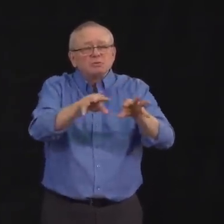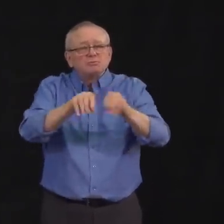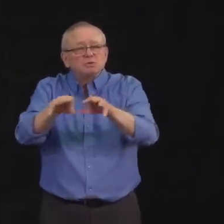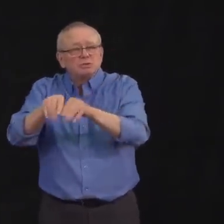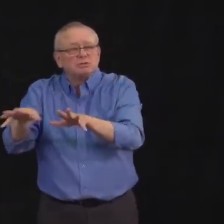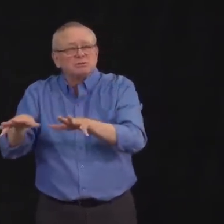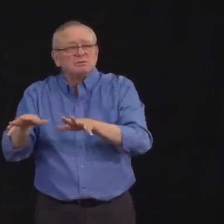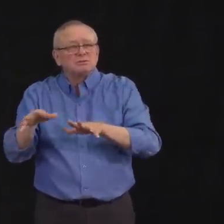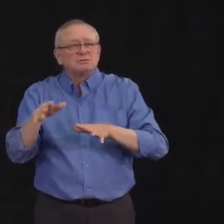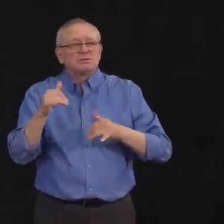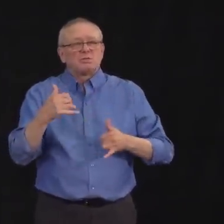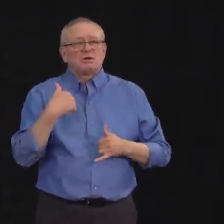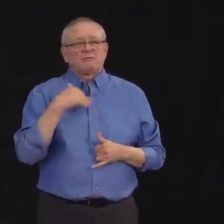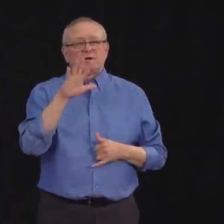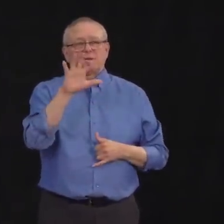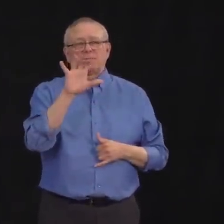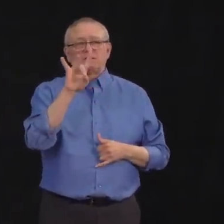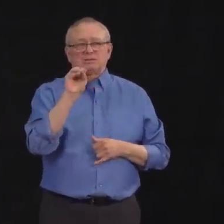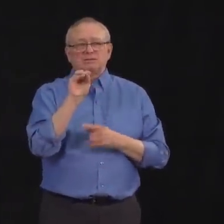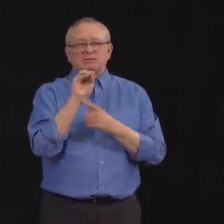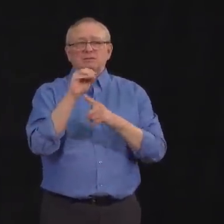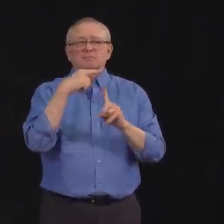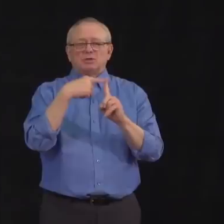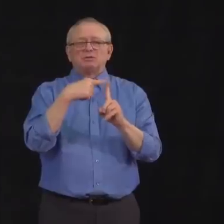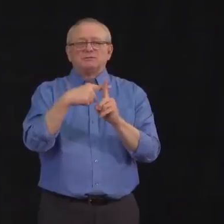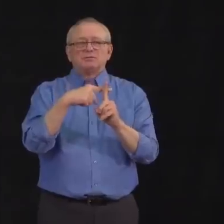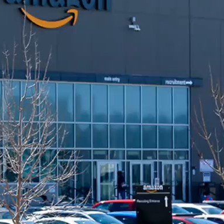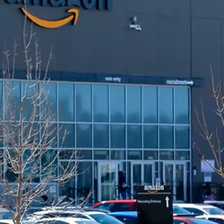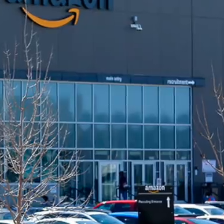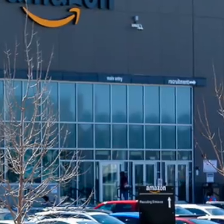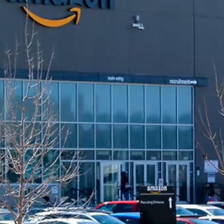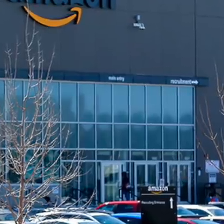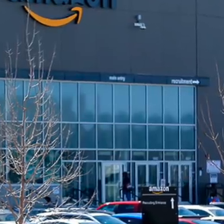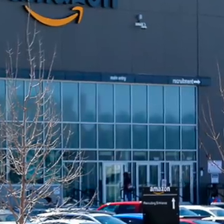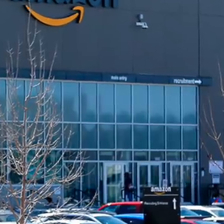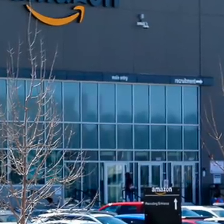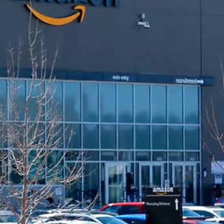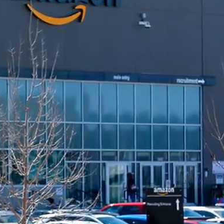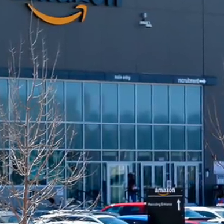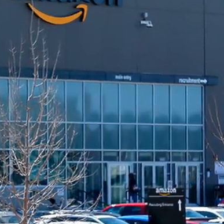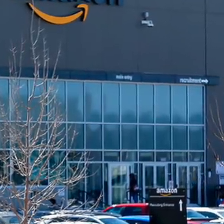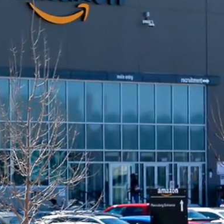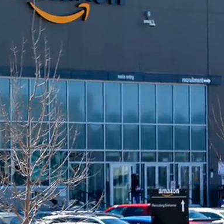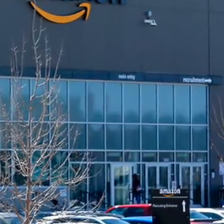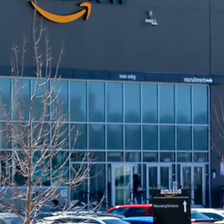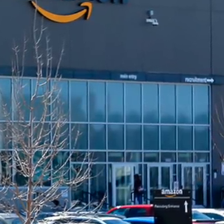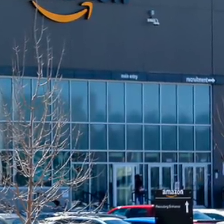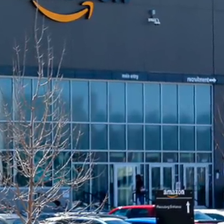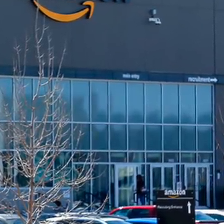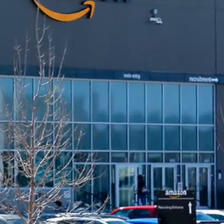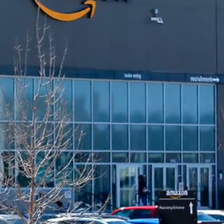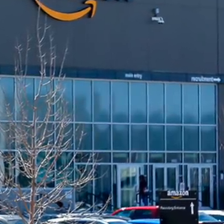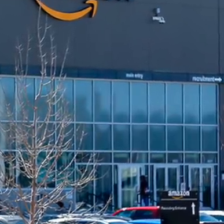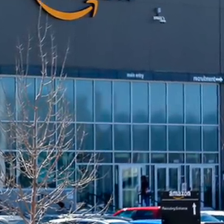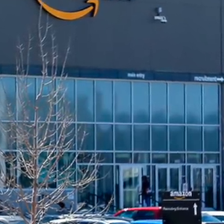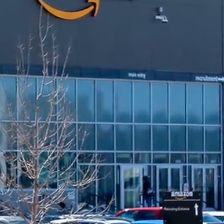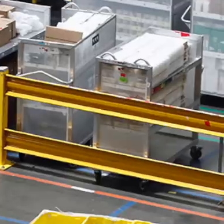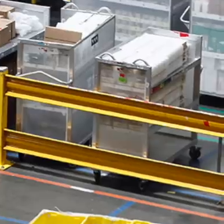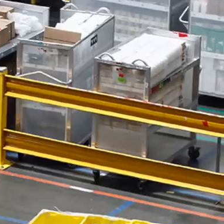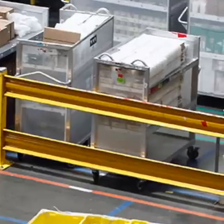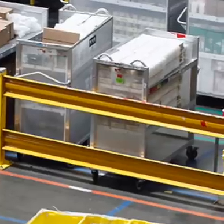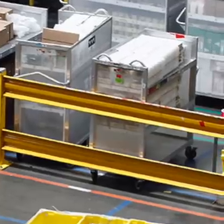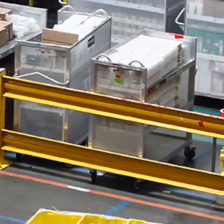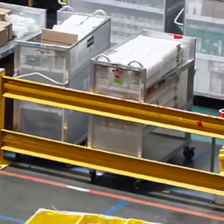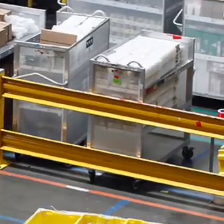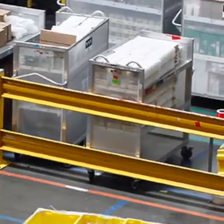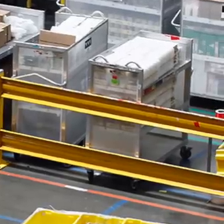An outbreak has also been declared by Alberta Health Services at the Amazon Fulfillment Facility in Balzac, where additional measures have been